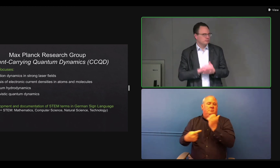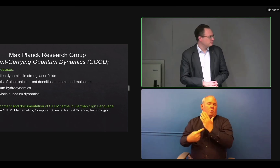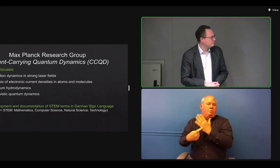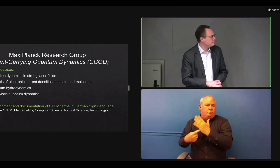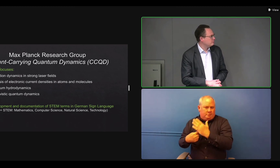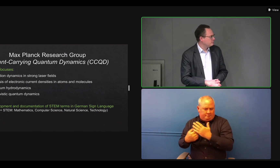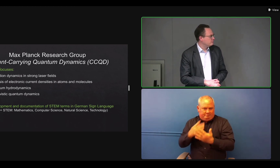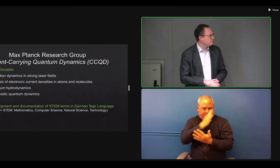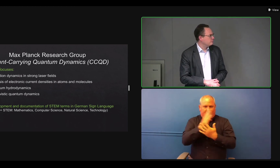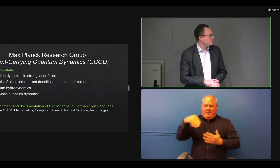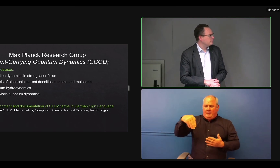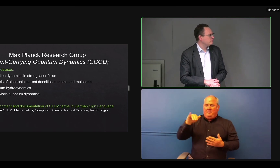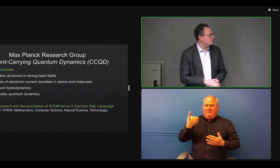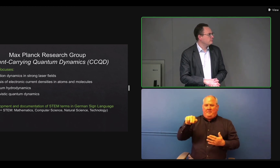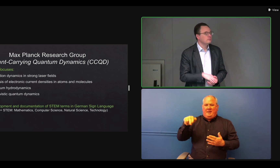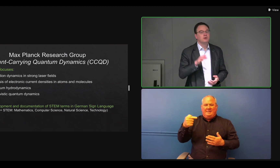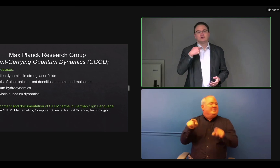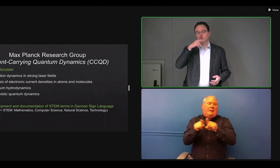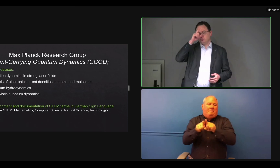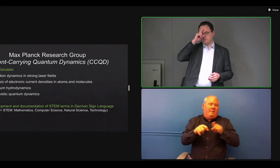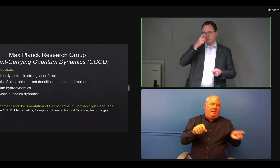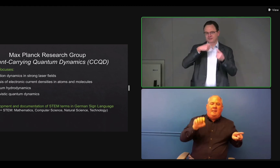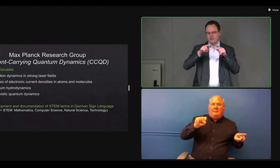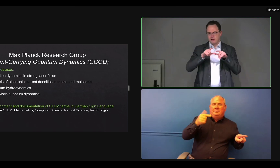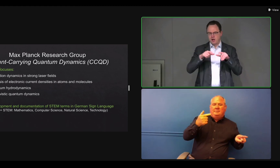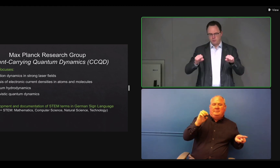for other technologies.